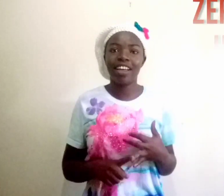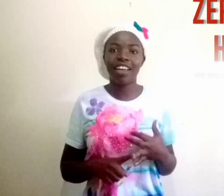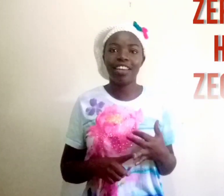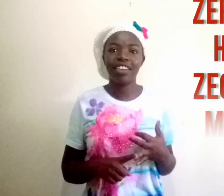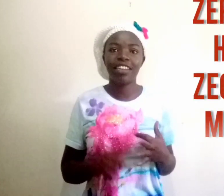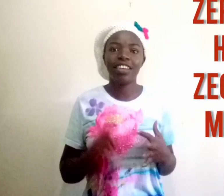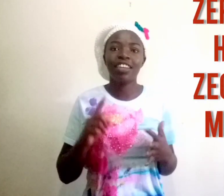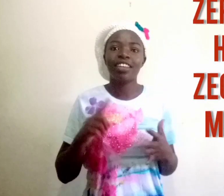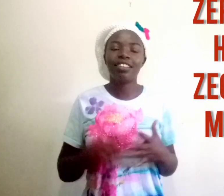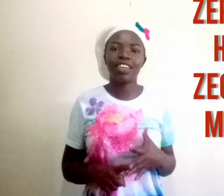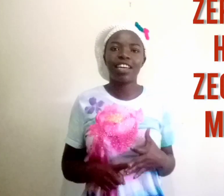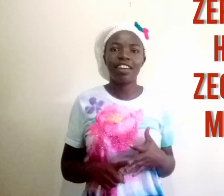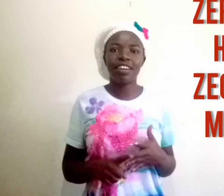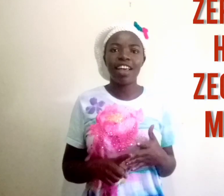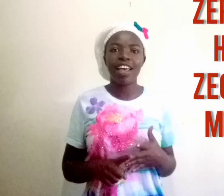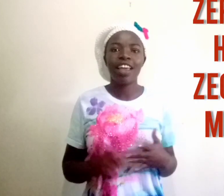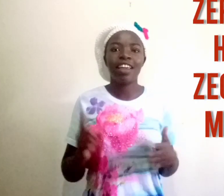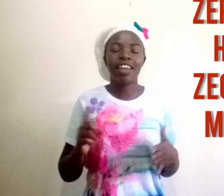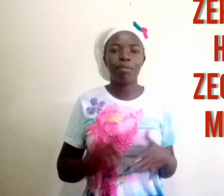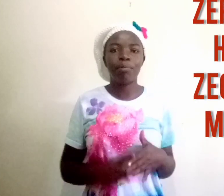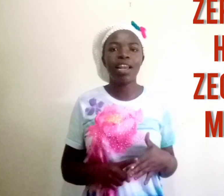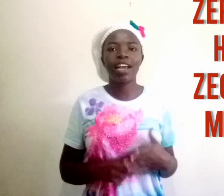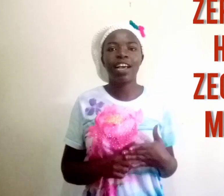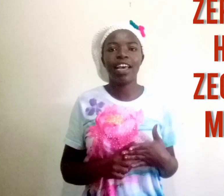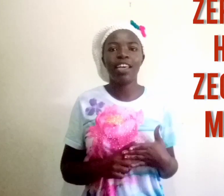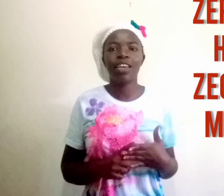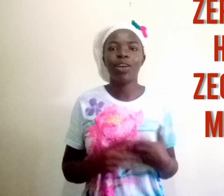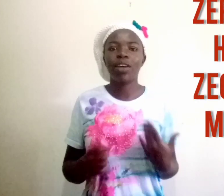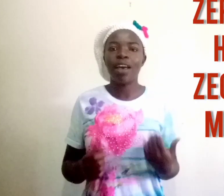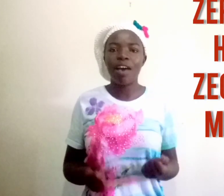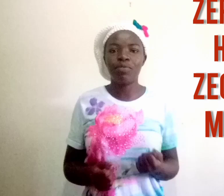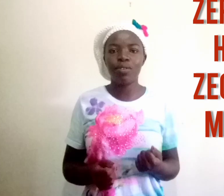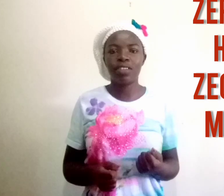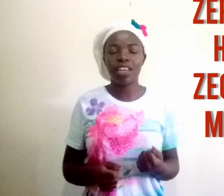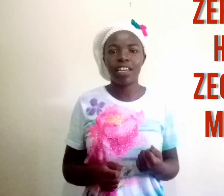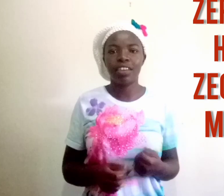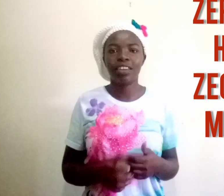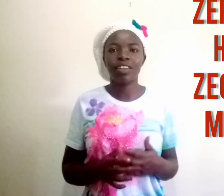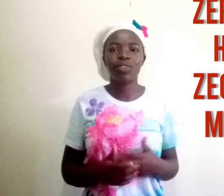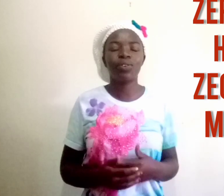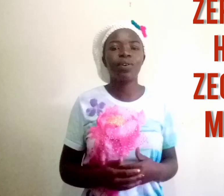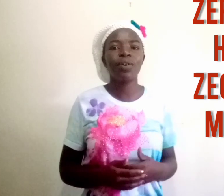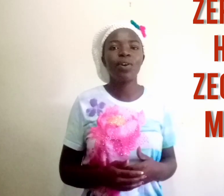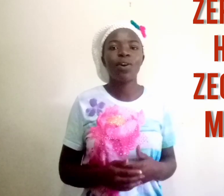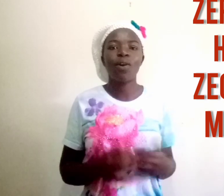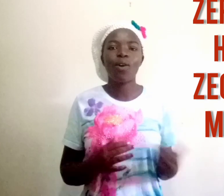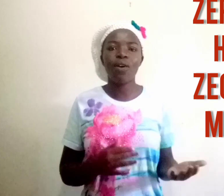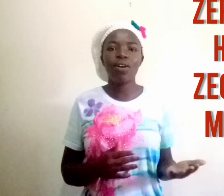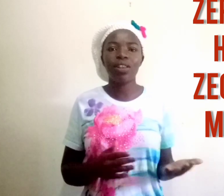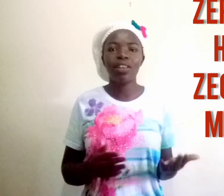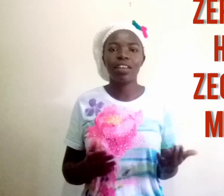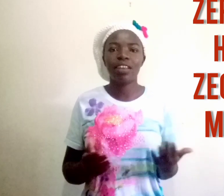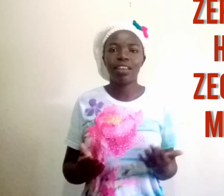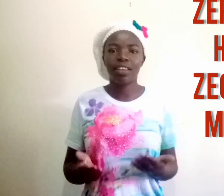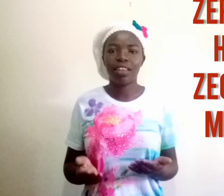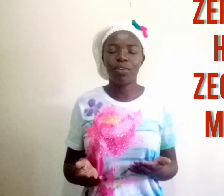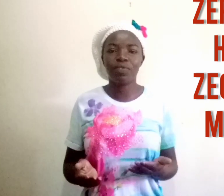Haggai, Zechariah, and Malachi have no sign, so all of